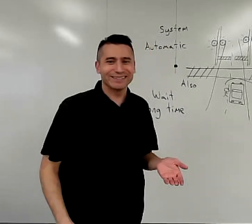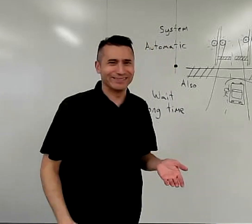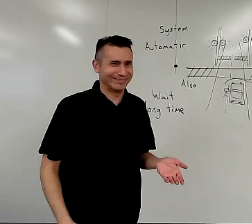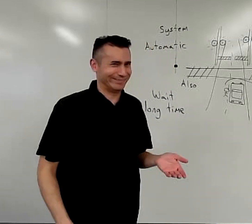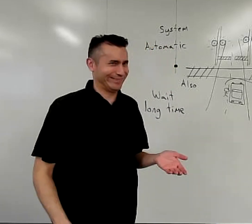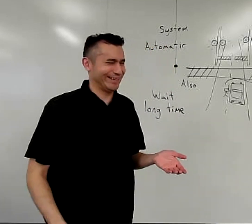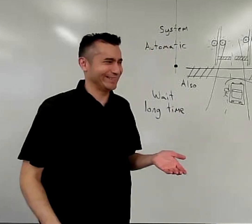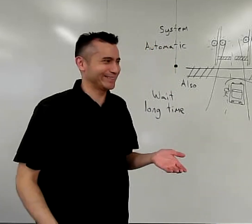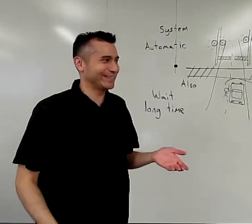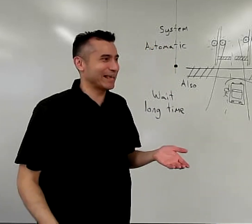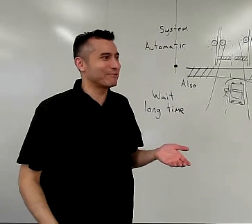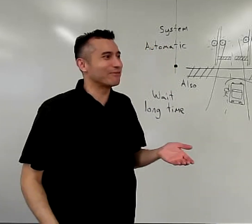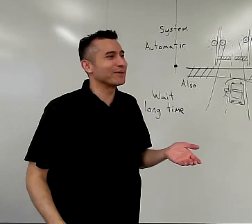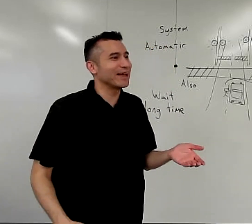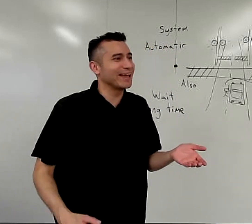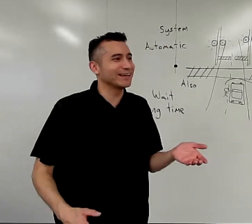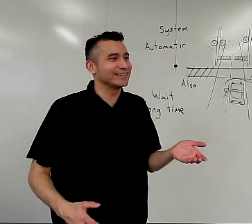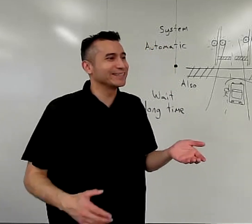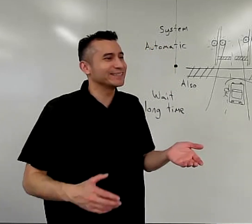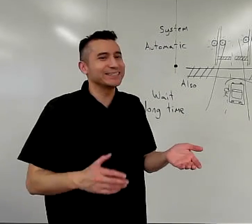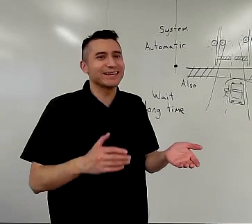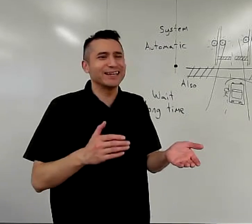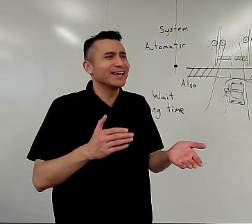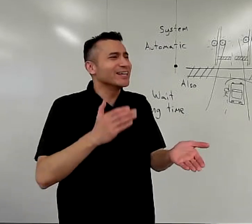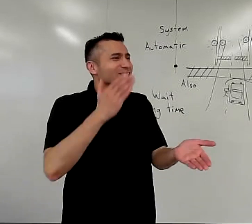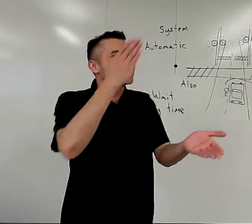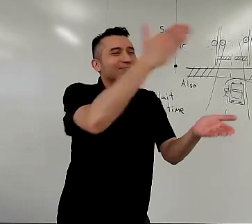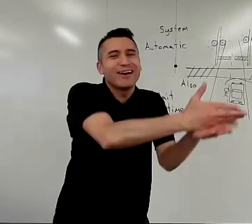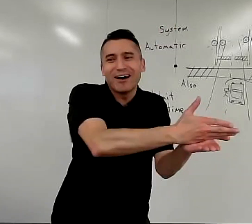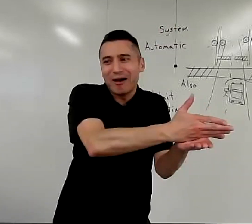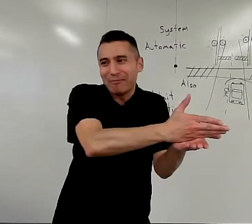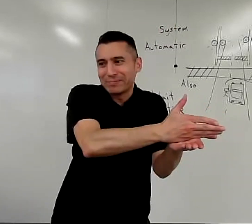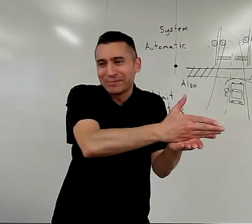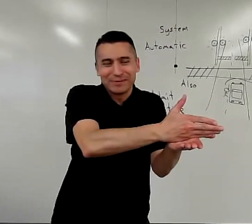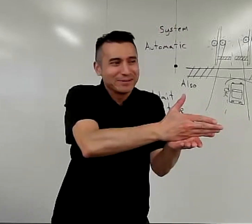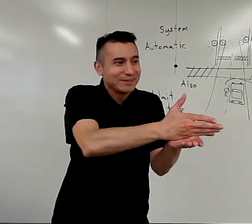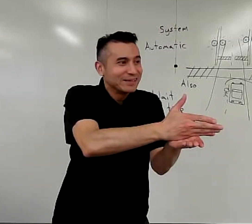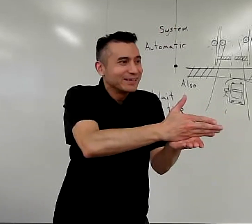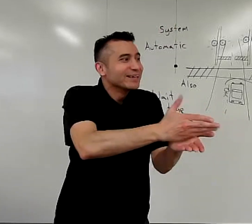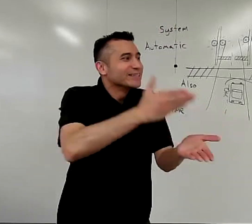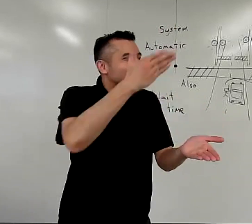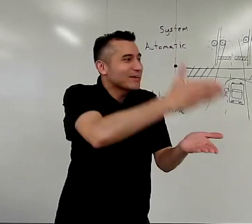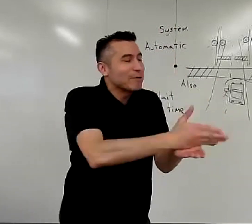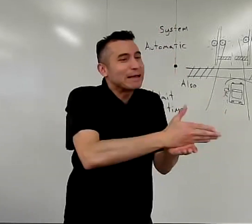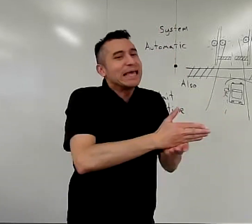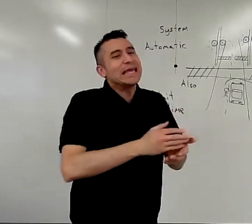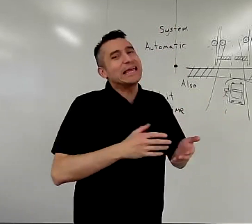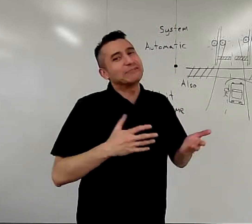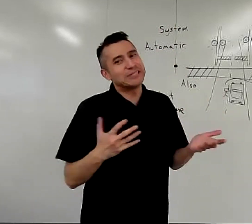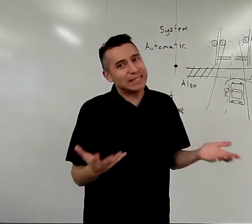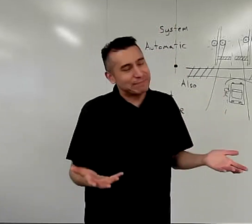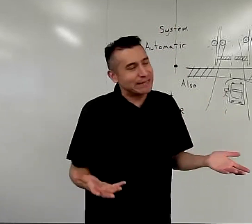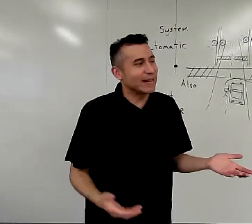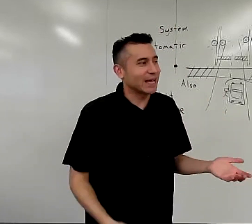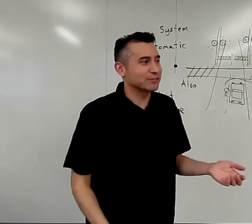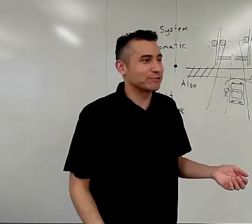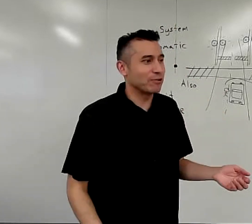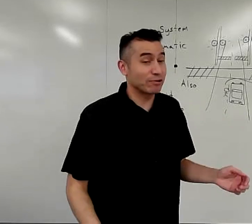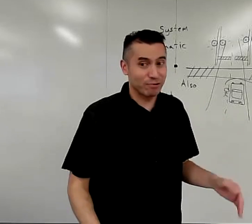you know, she came over and she signed, stop. Stop. If she had been an actual coder